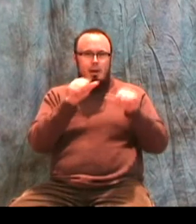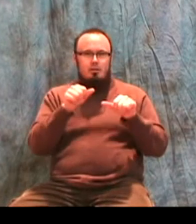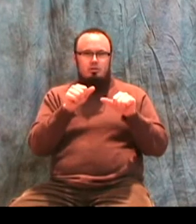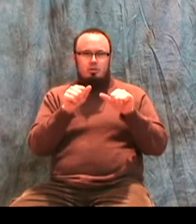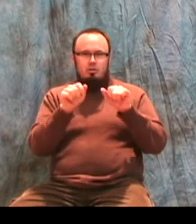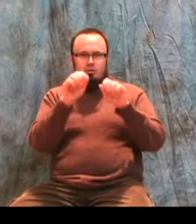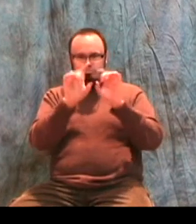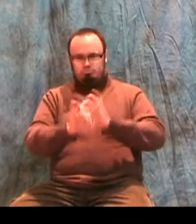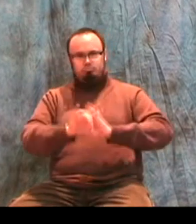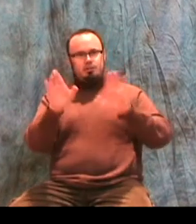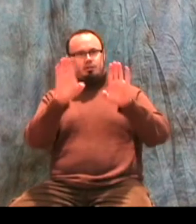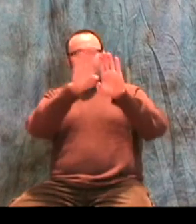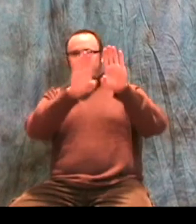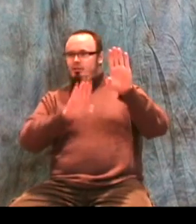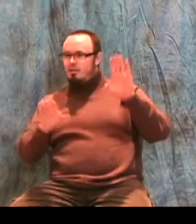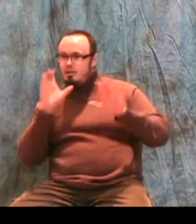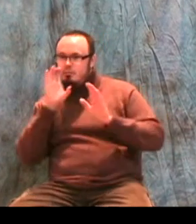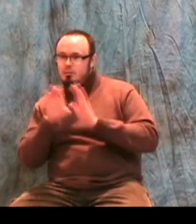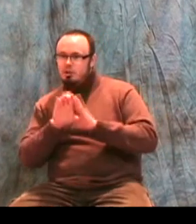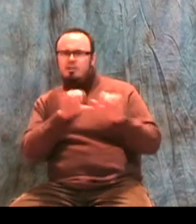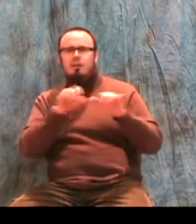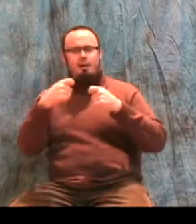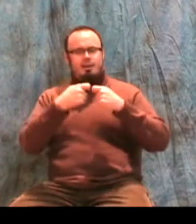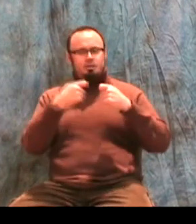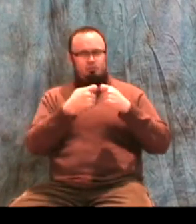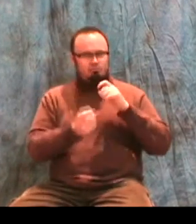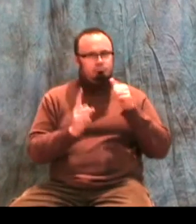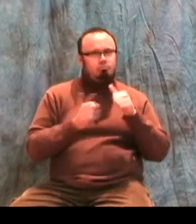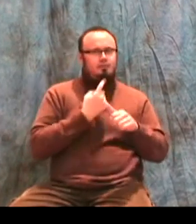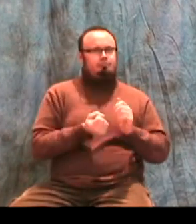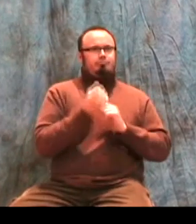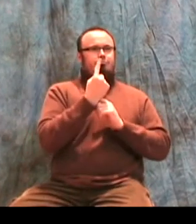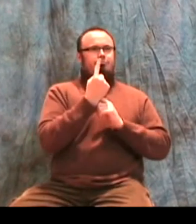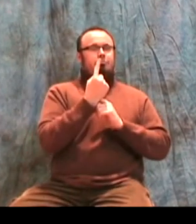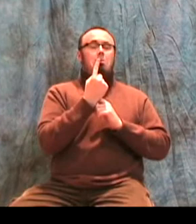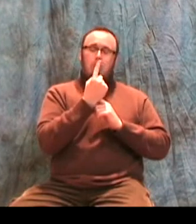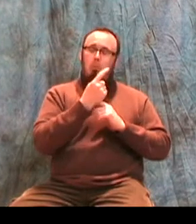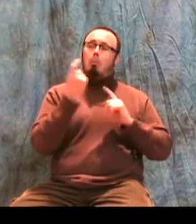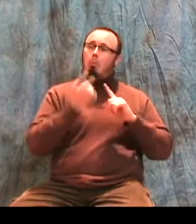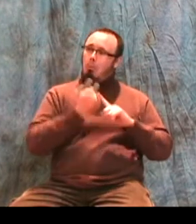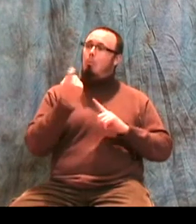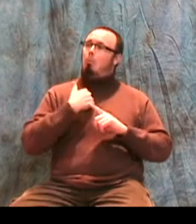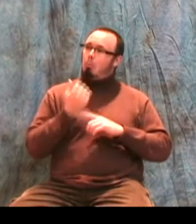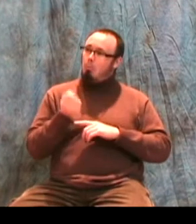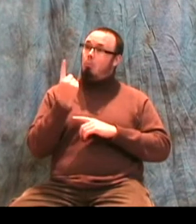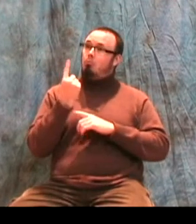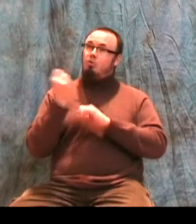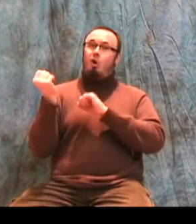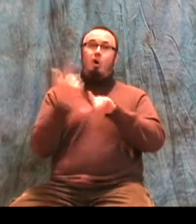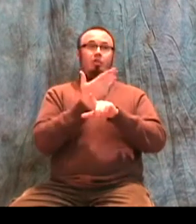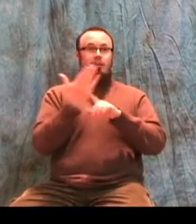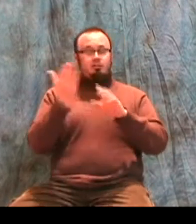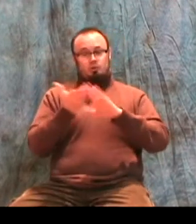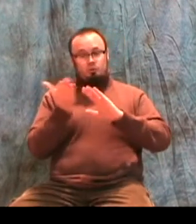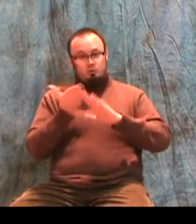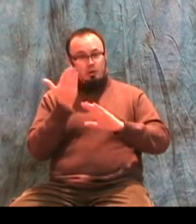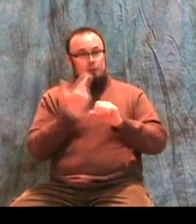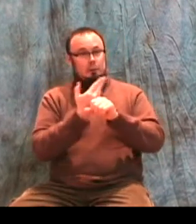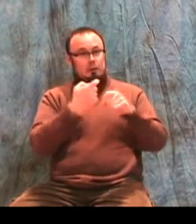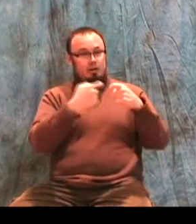when you first begin to understand electricity, you begin to understand automatically how all electrical appliances work, and your